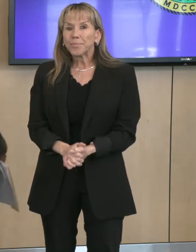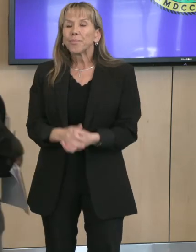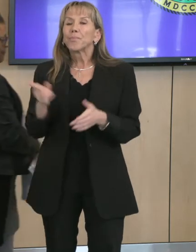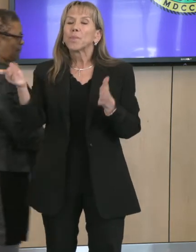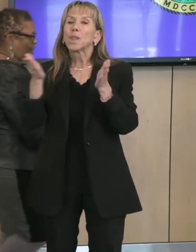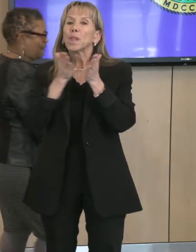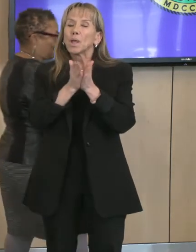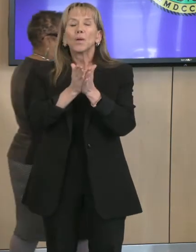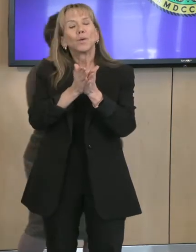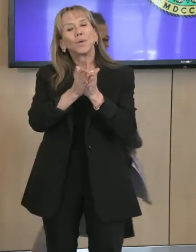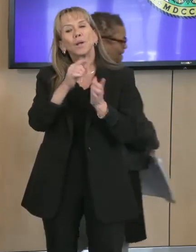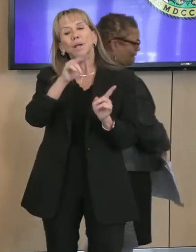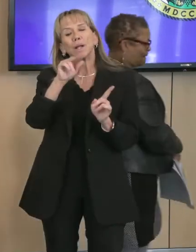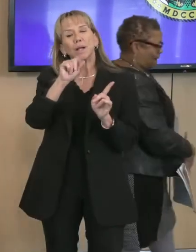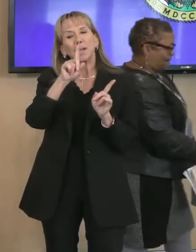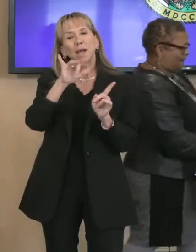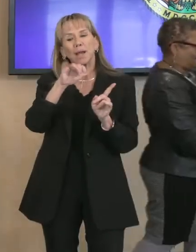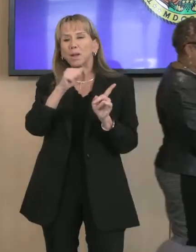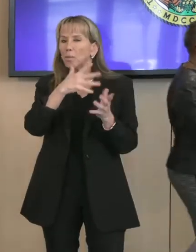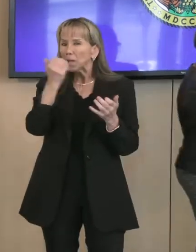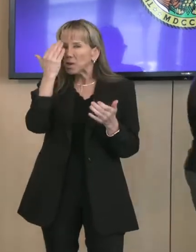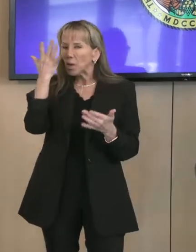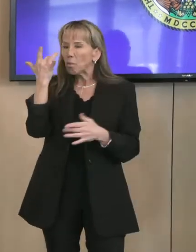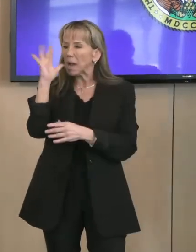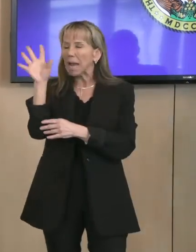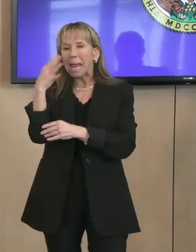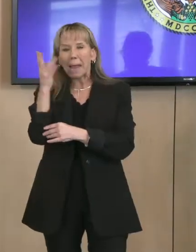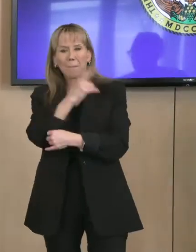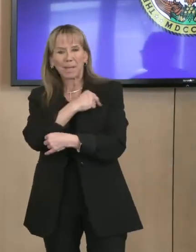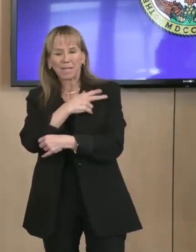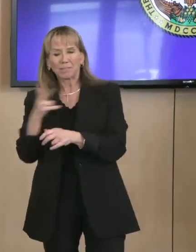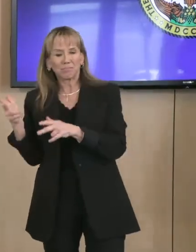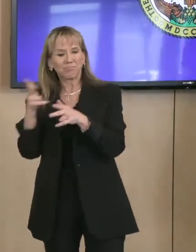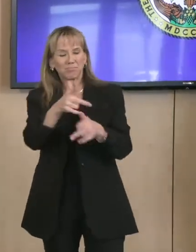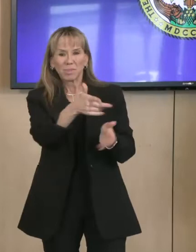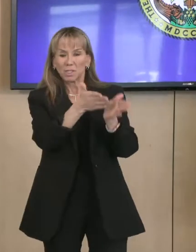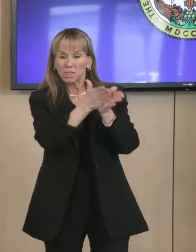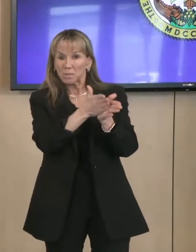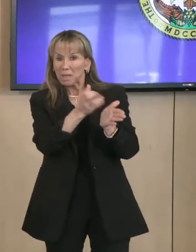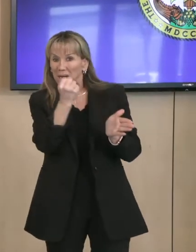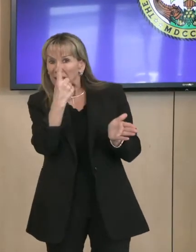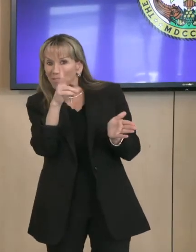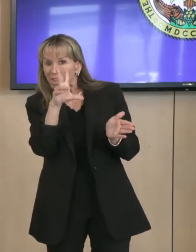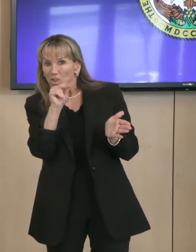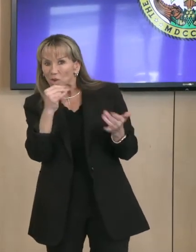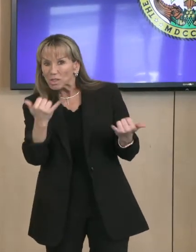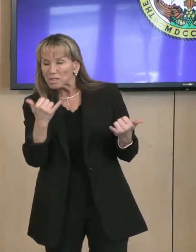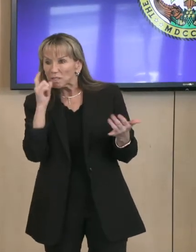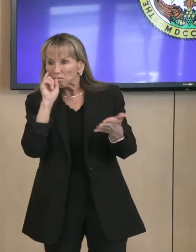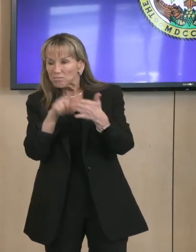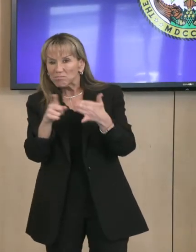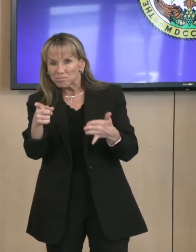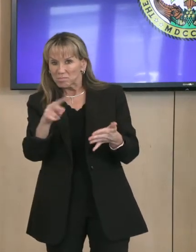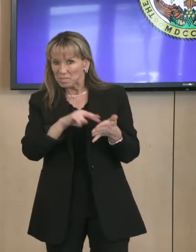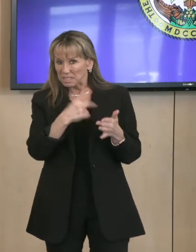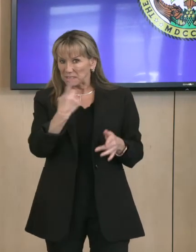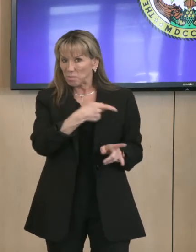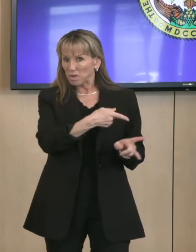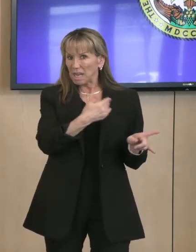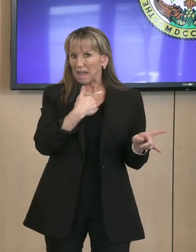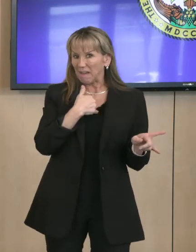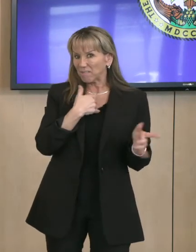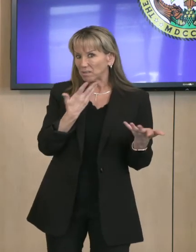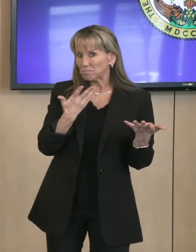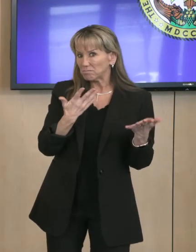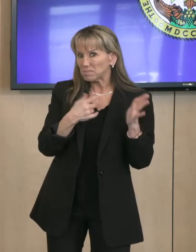She is wondering why an ambulance was at the ship at 11:30 today. Was that someone showing symptoms? I don't know what